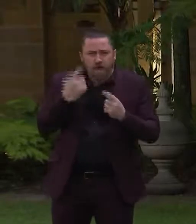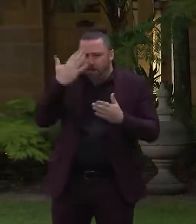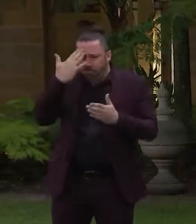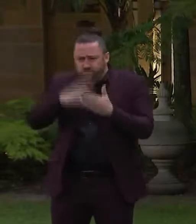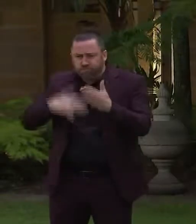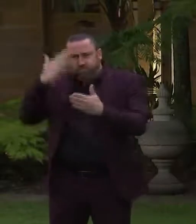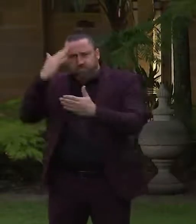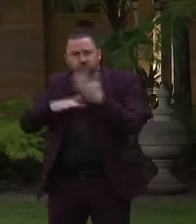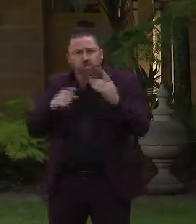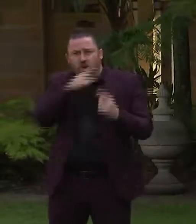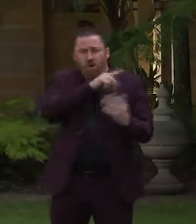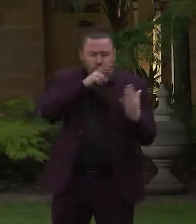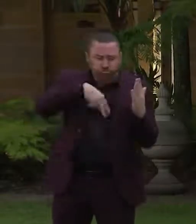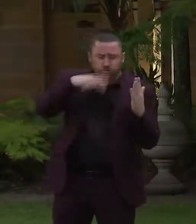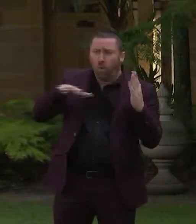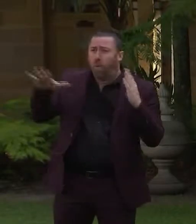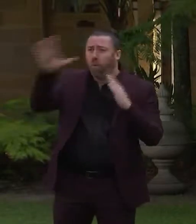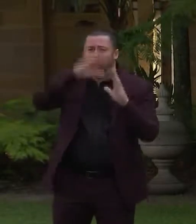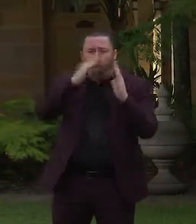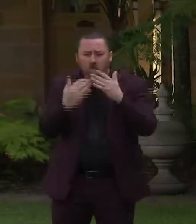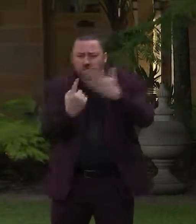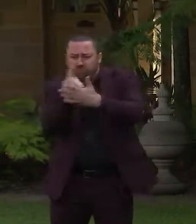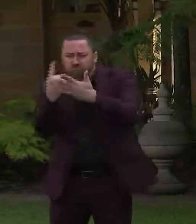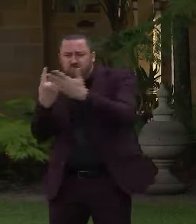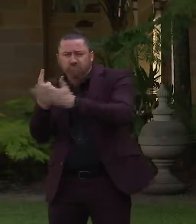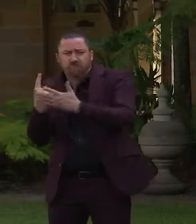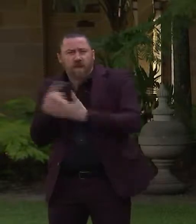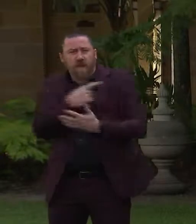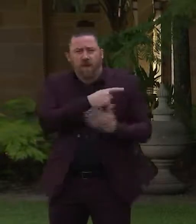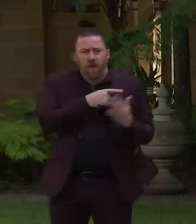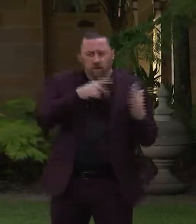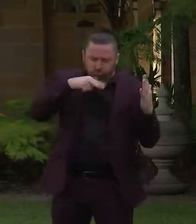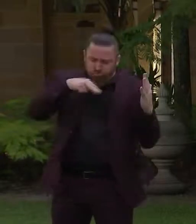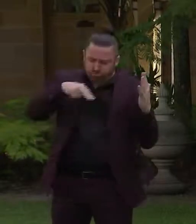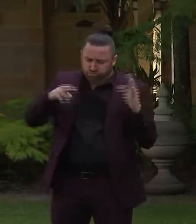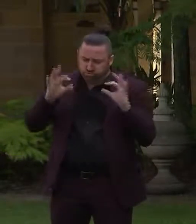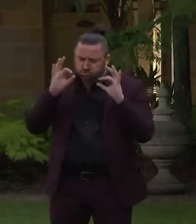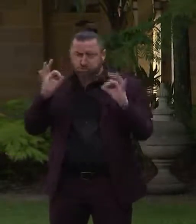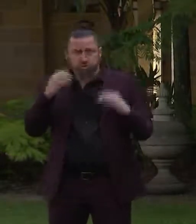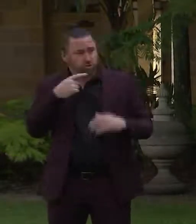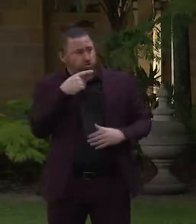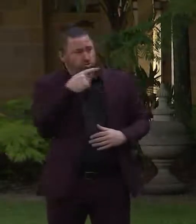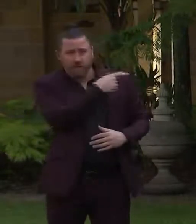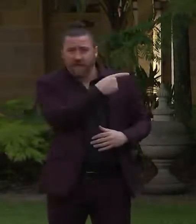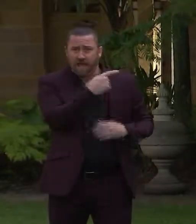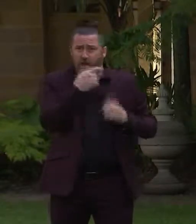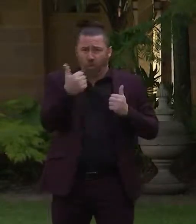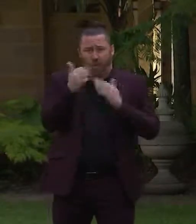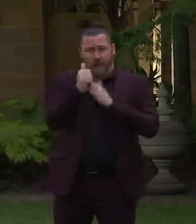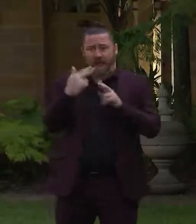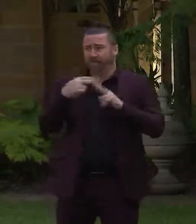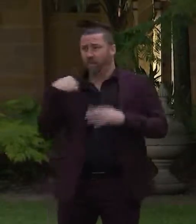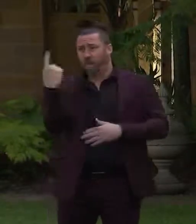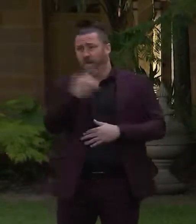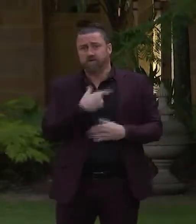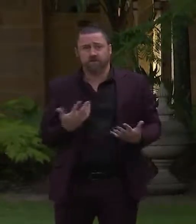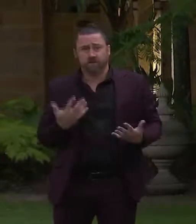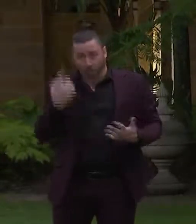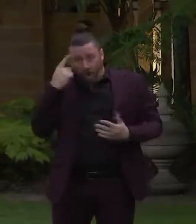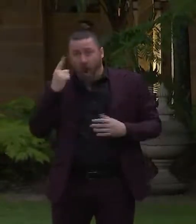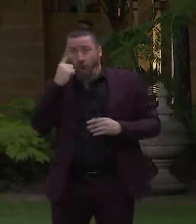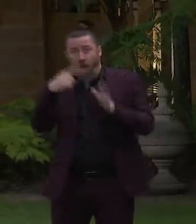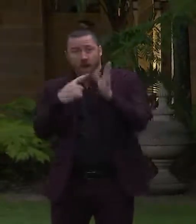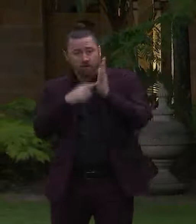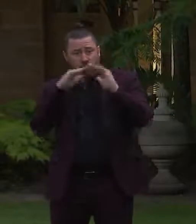She is absolutely thorough, and her advice has stood Queensland in good stead. When you look at what's happening around the